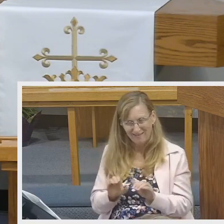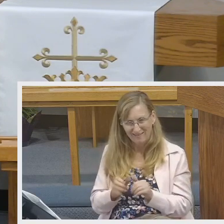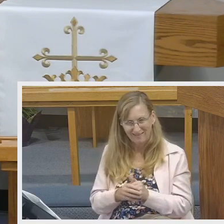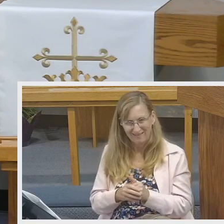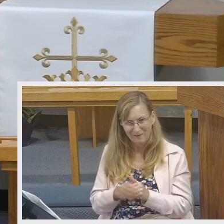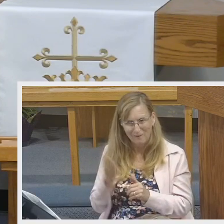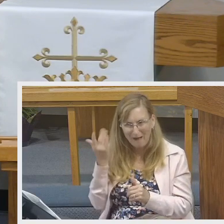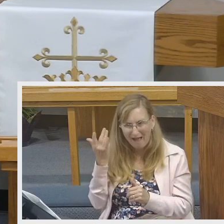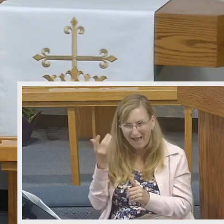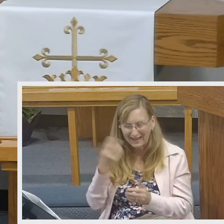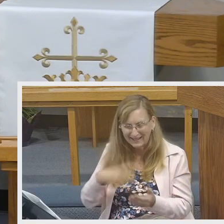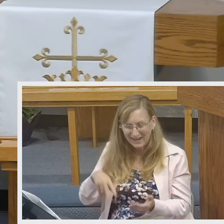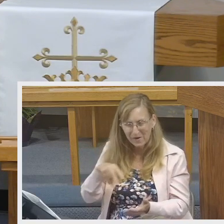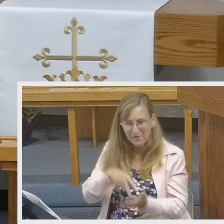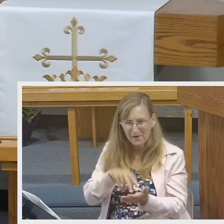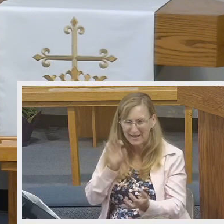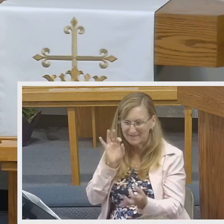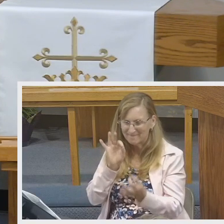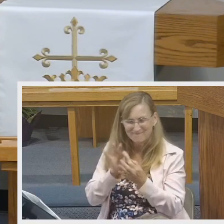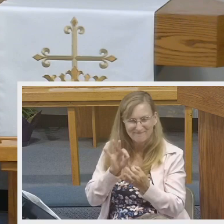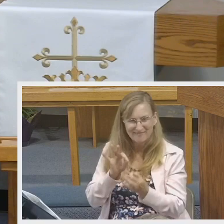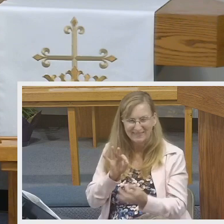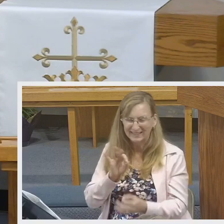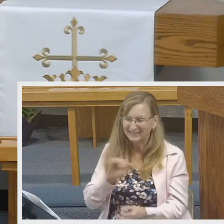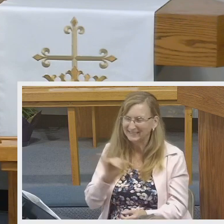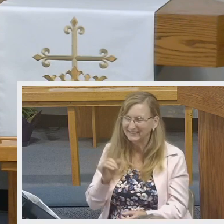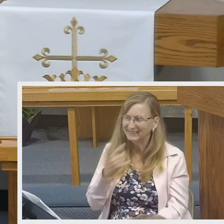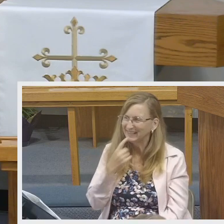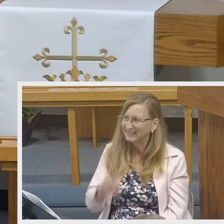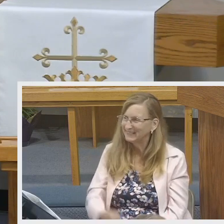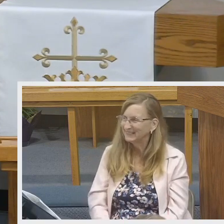he rose exactly as he said he would.